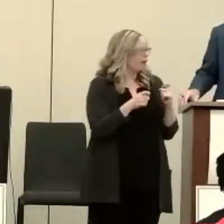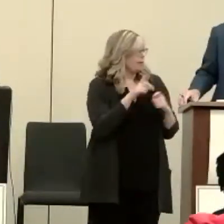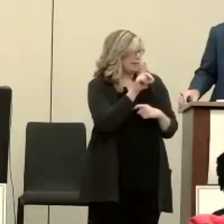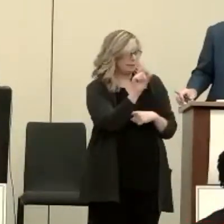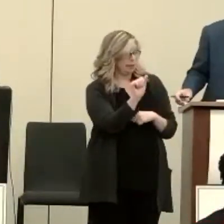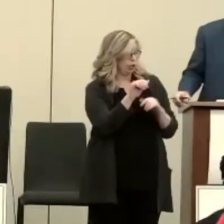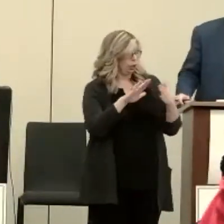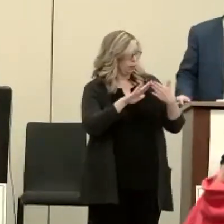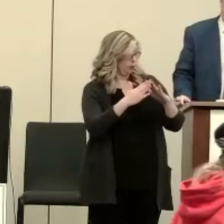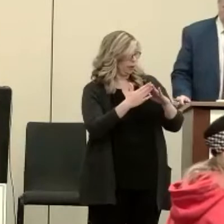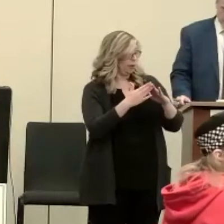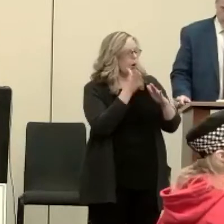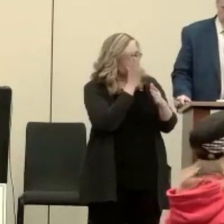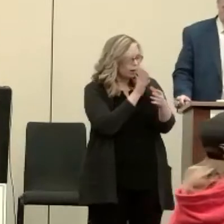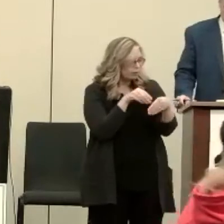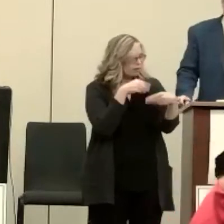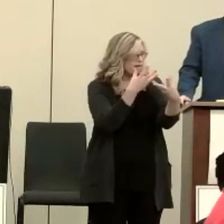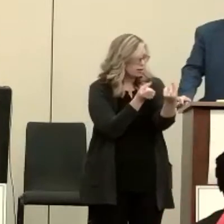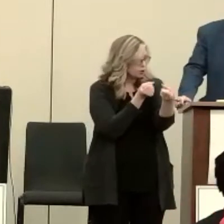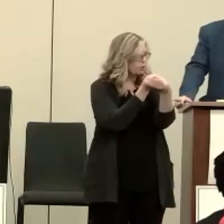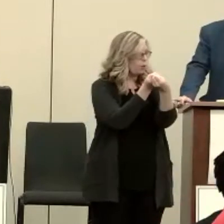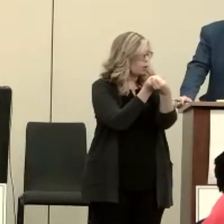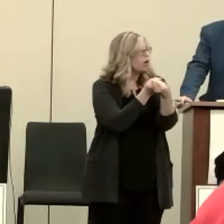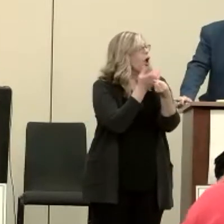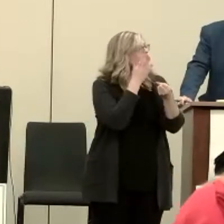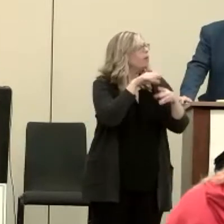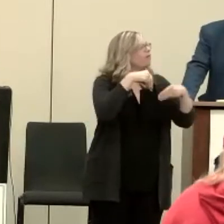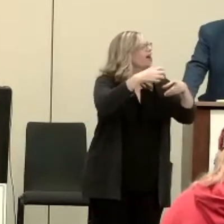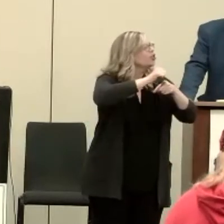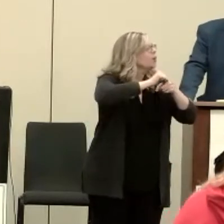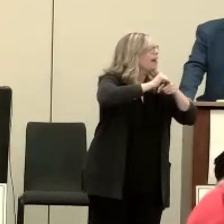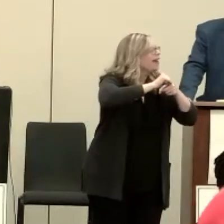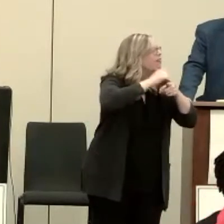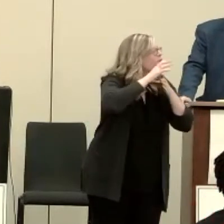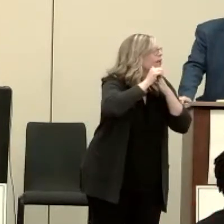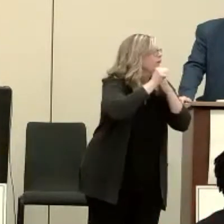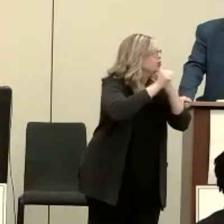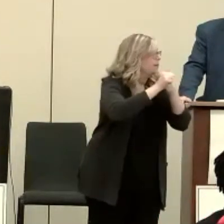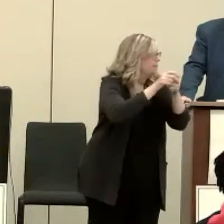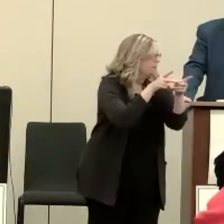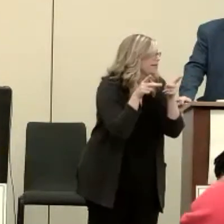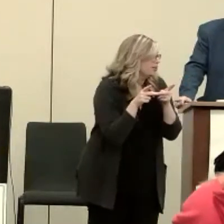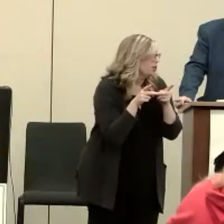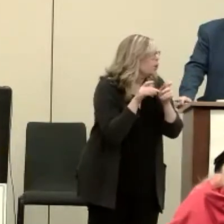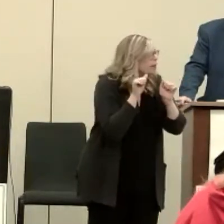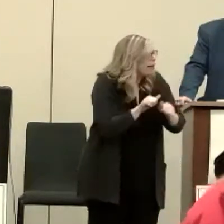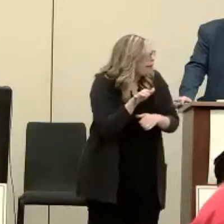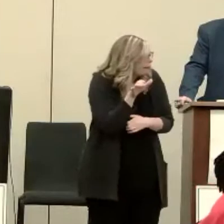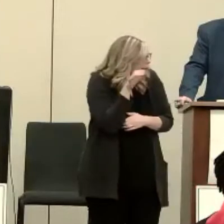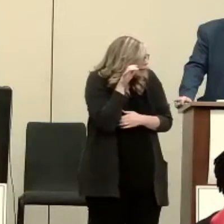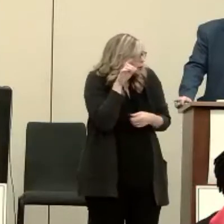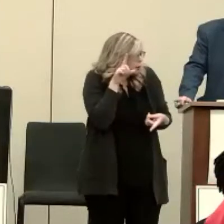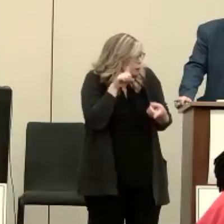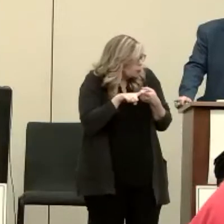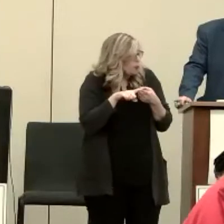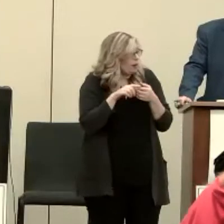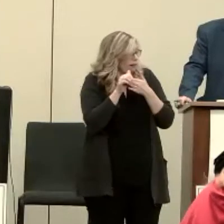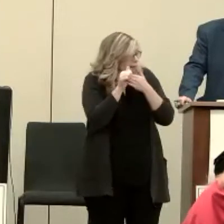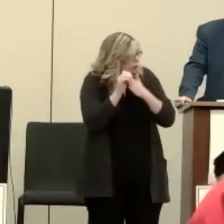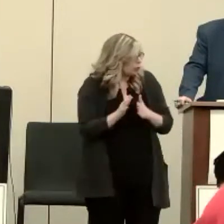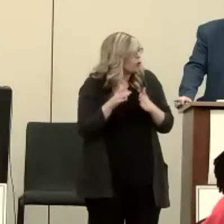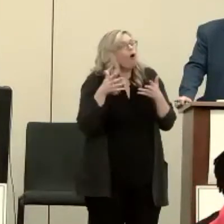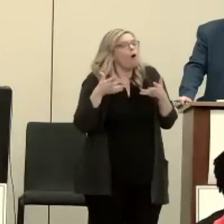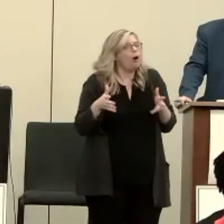by increasing the training for those leadership positions, by listening more closely to the leaders that are already stepping